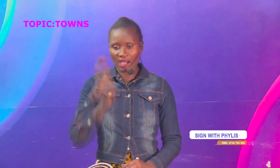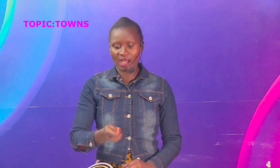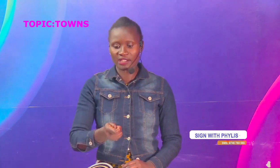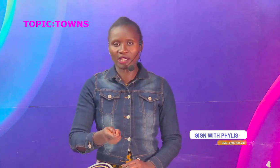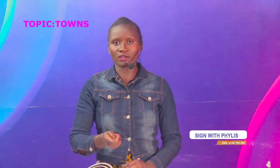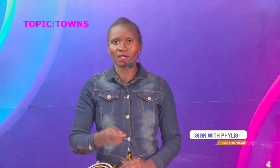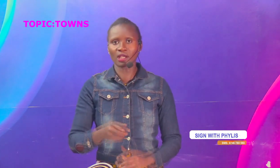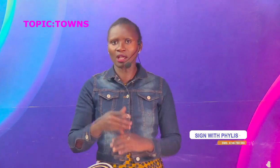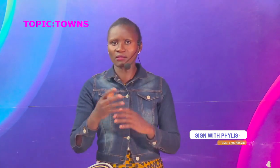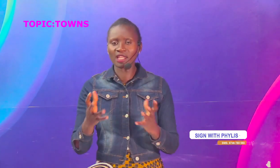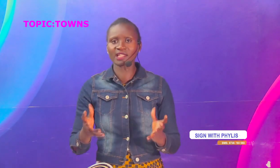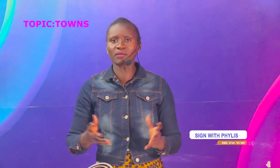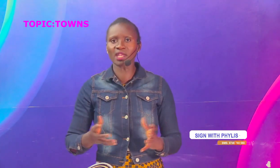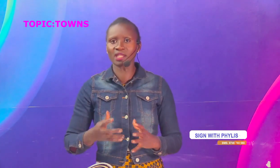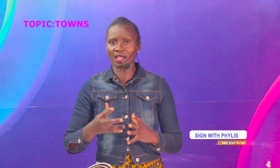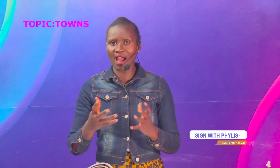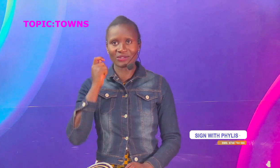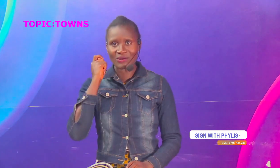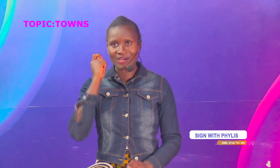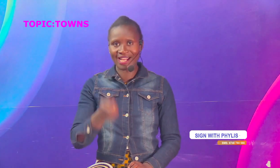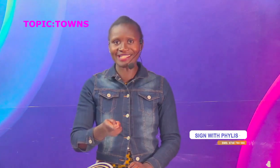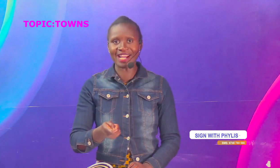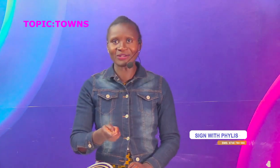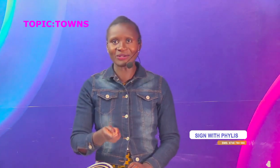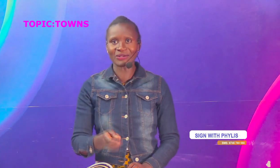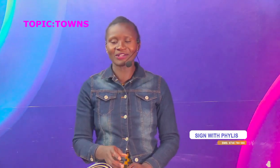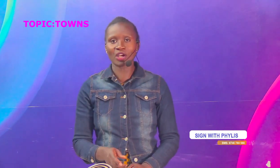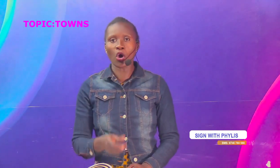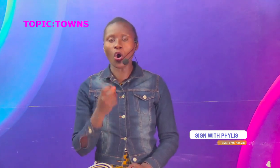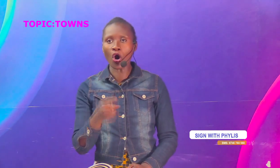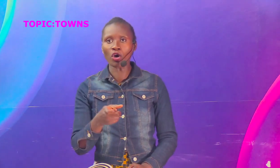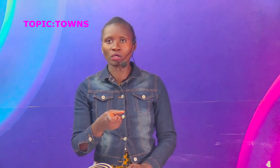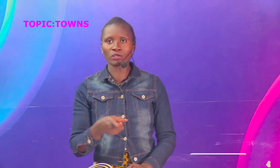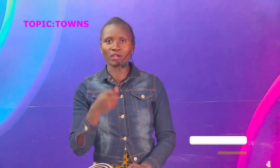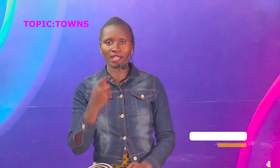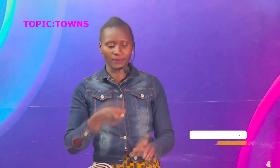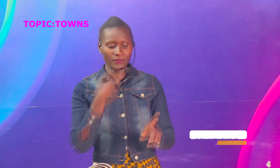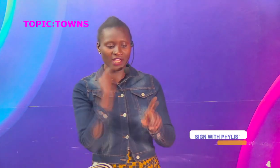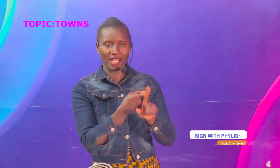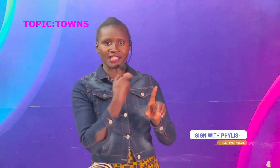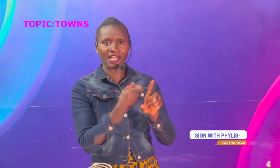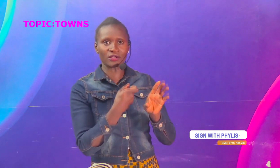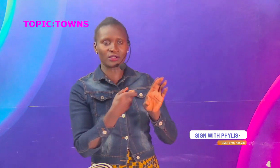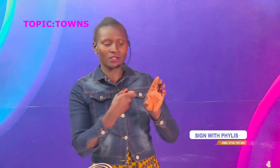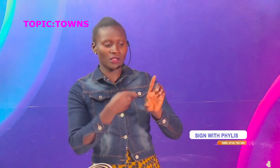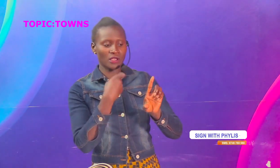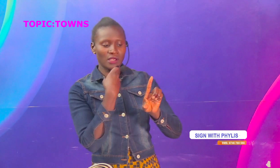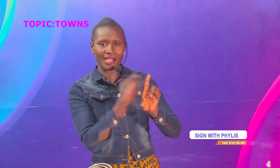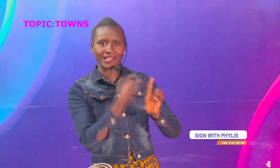Kajiado. Meaning something hard. Kajiado. Or you can Kajiado. Kajiado,